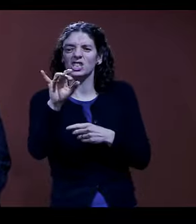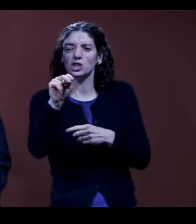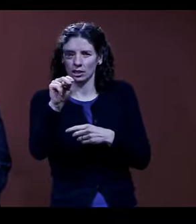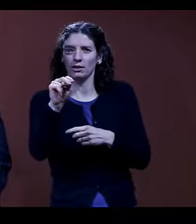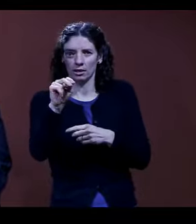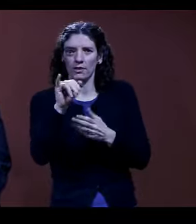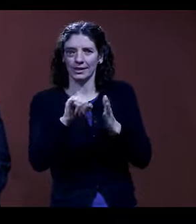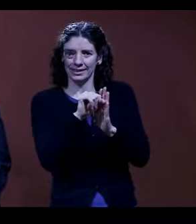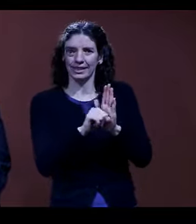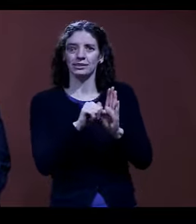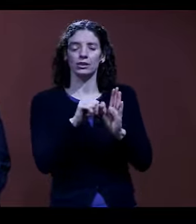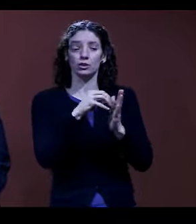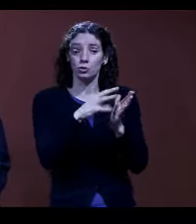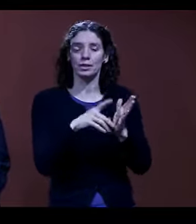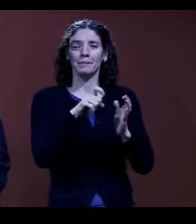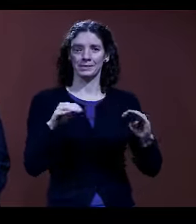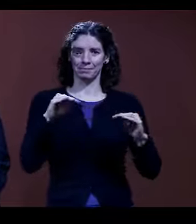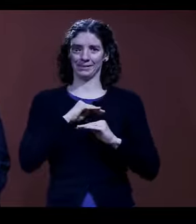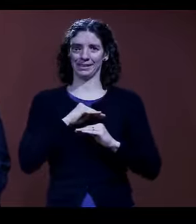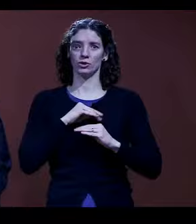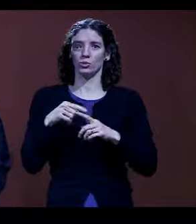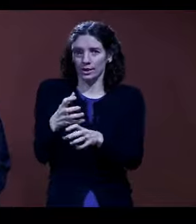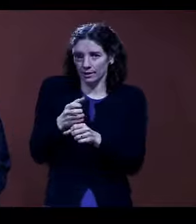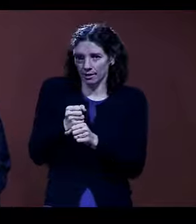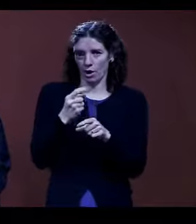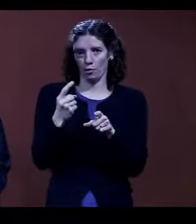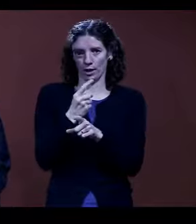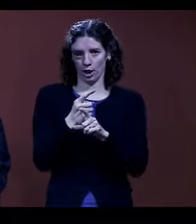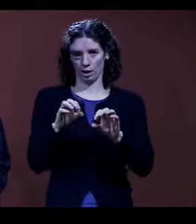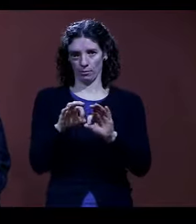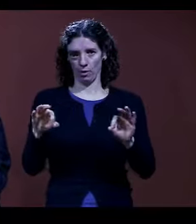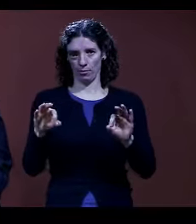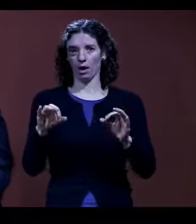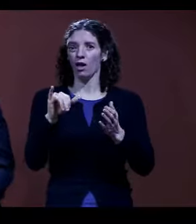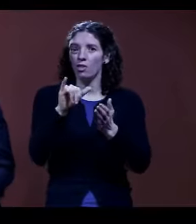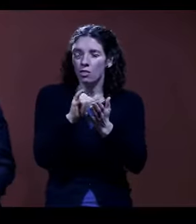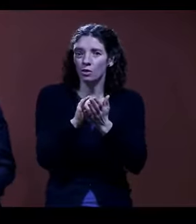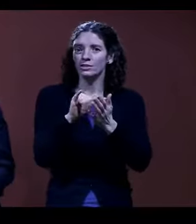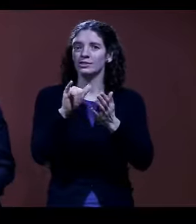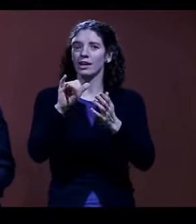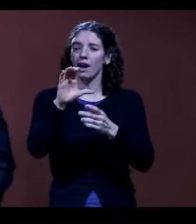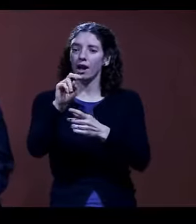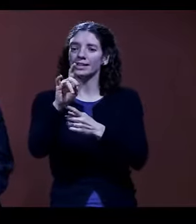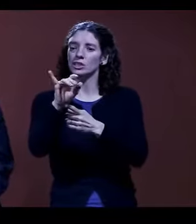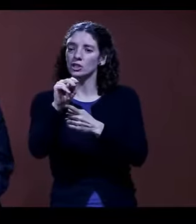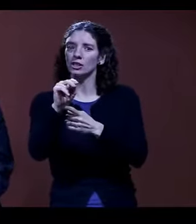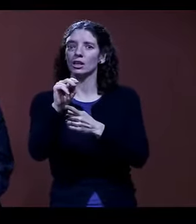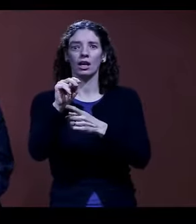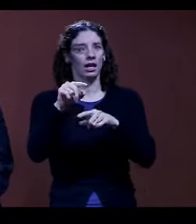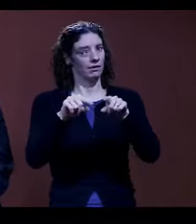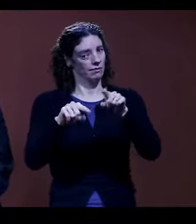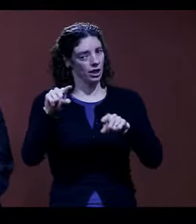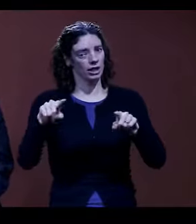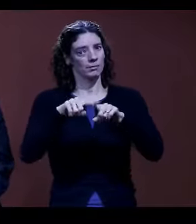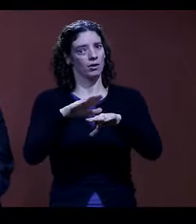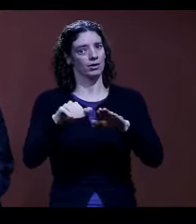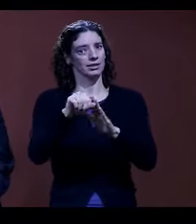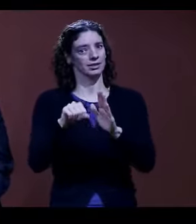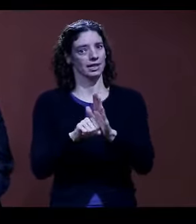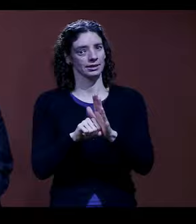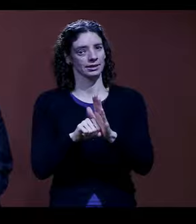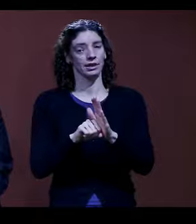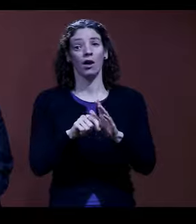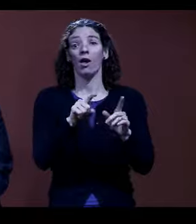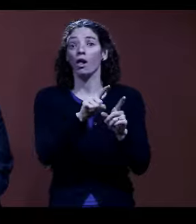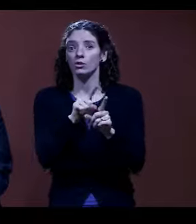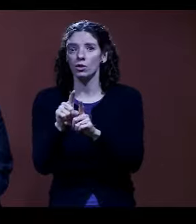diploma, because those requirements are different across states, and it may also be different for youth with IEPs, and if that's